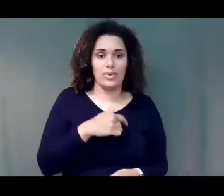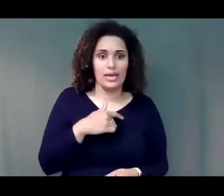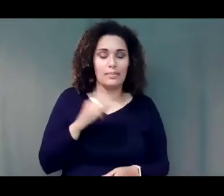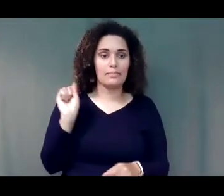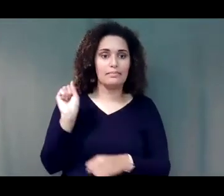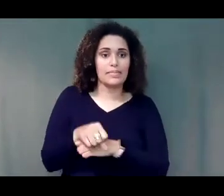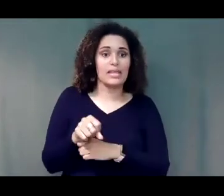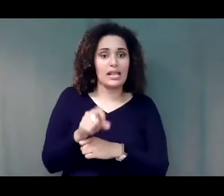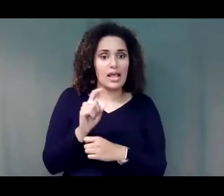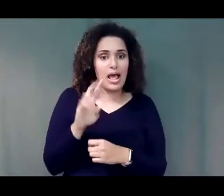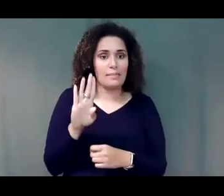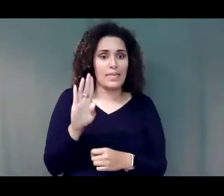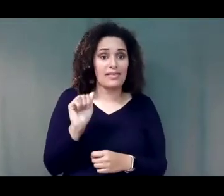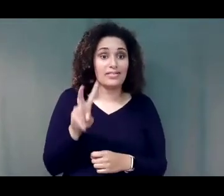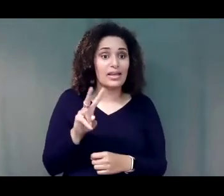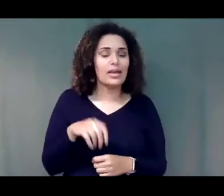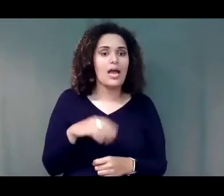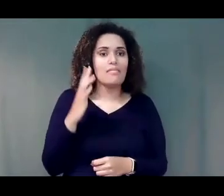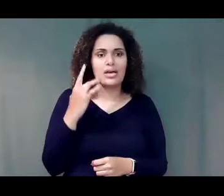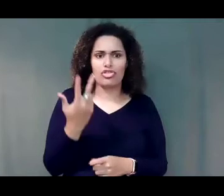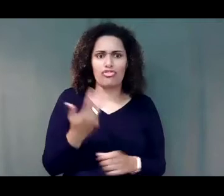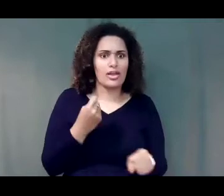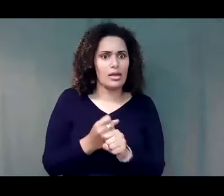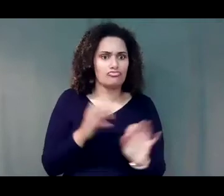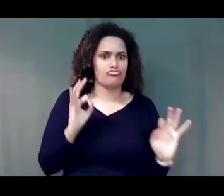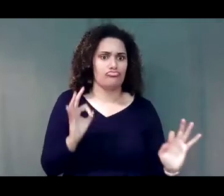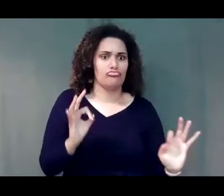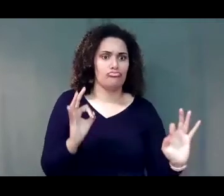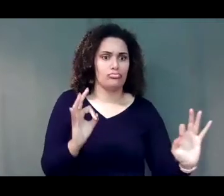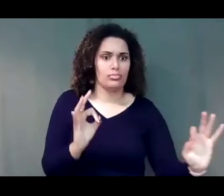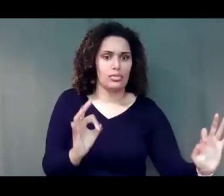through 3 straight really good years in a row.